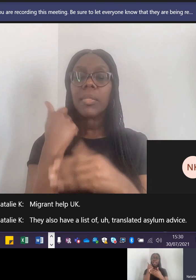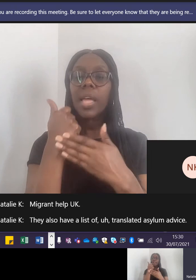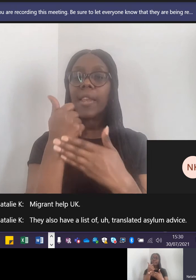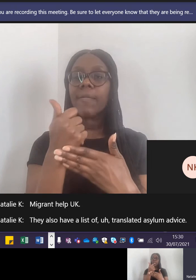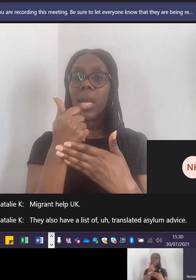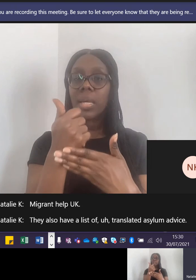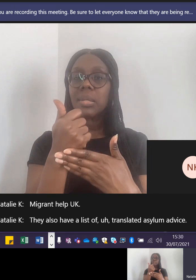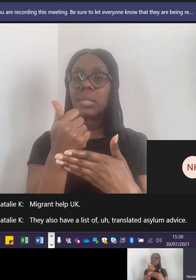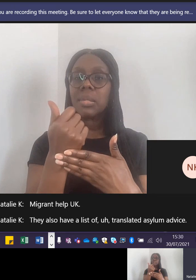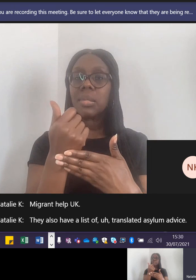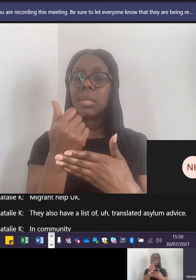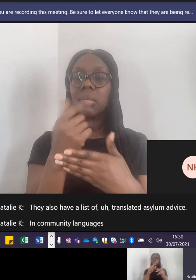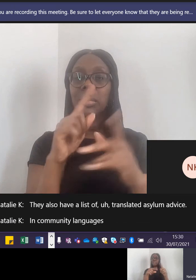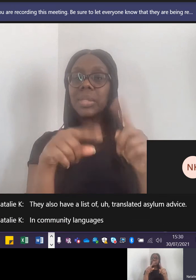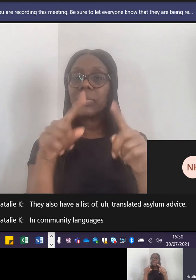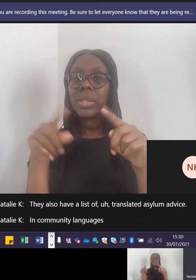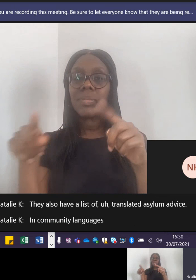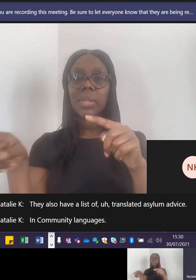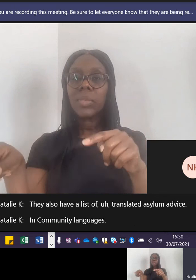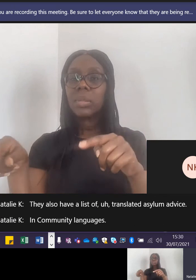in community languages.